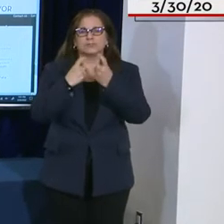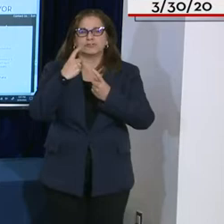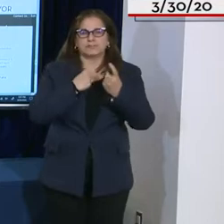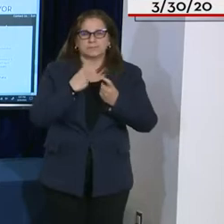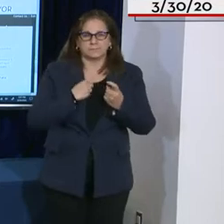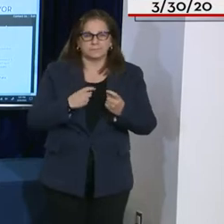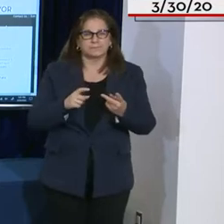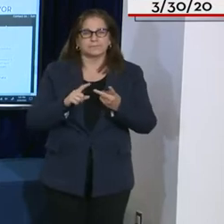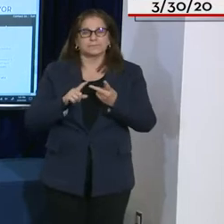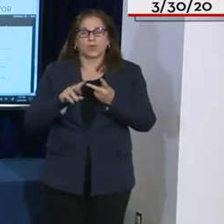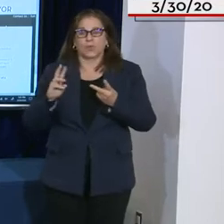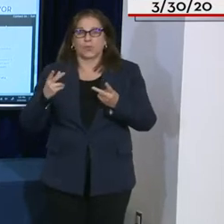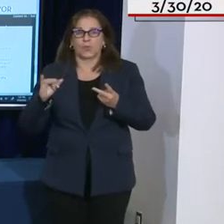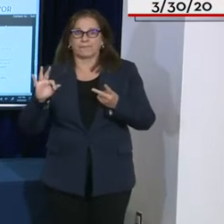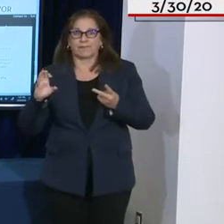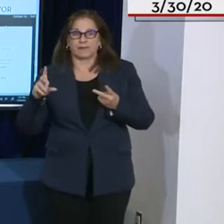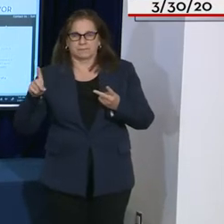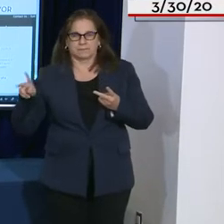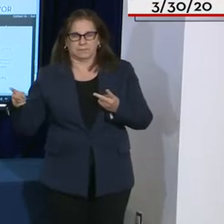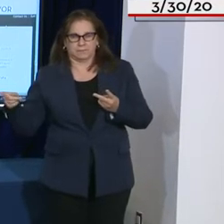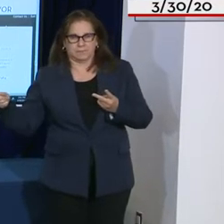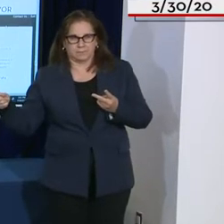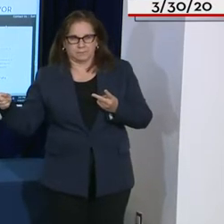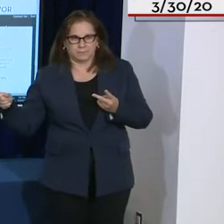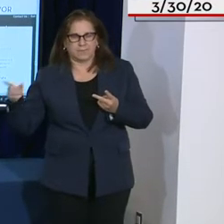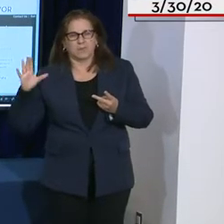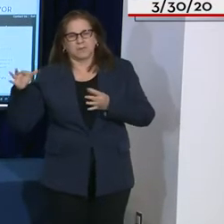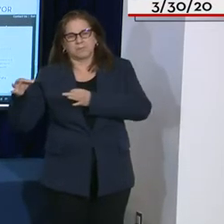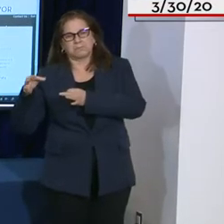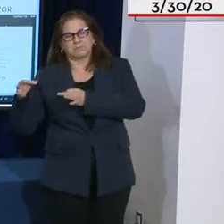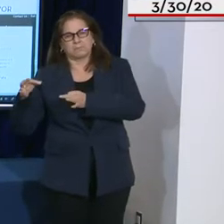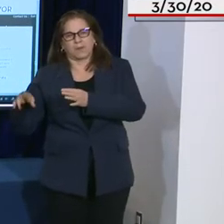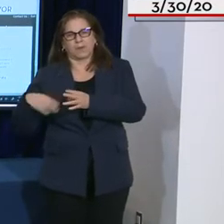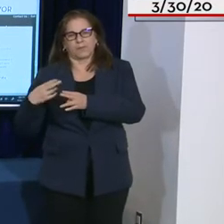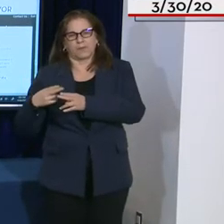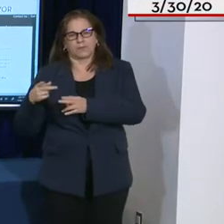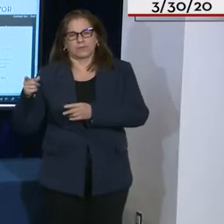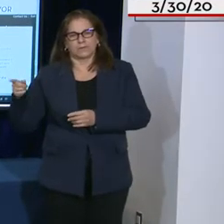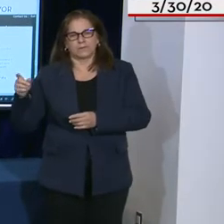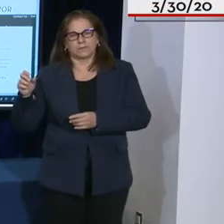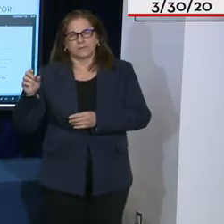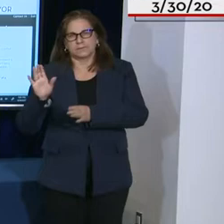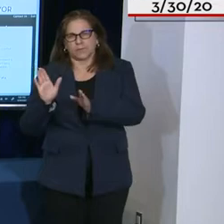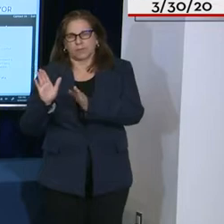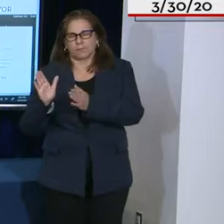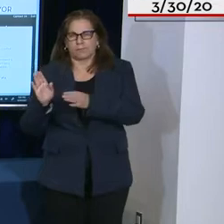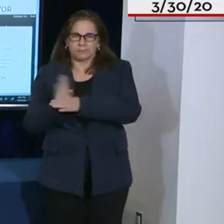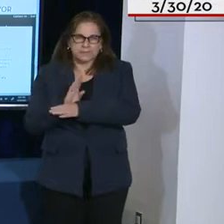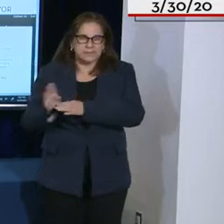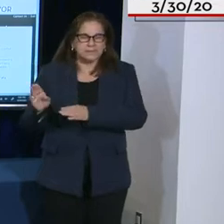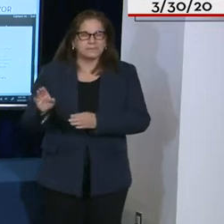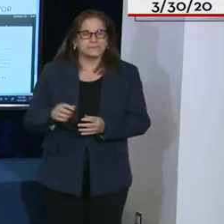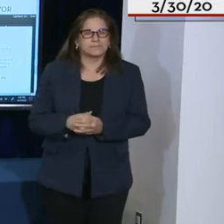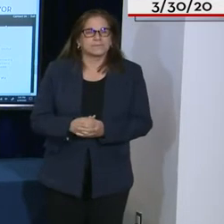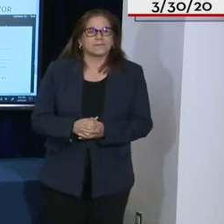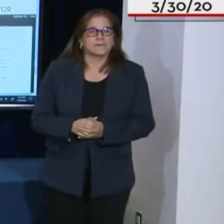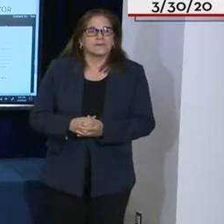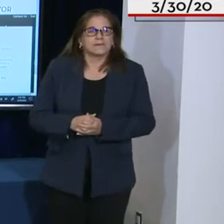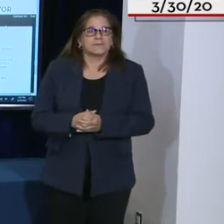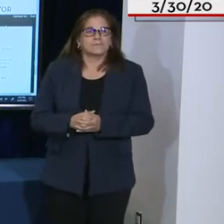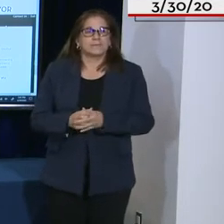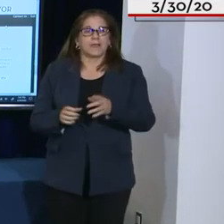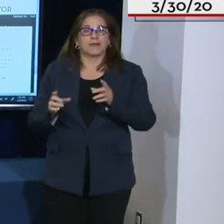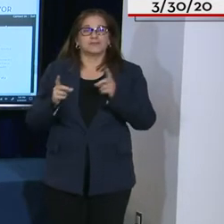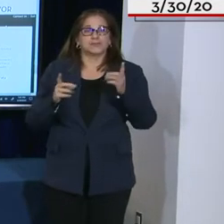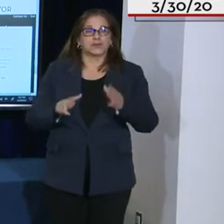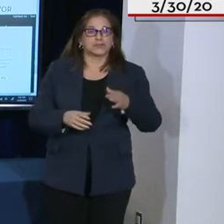DSLBD, begin to share some updates and insight around what is happening on that end. And then when Director Unique Morris Hughes joins us, we'll have